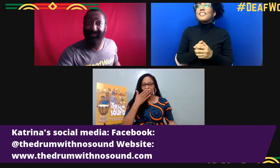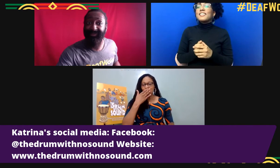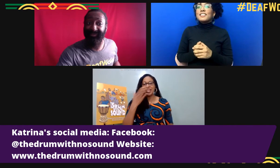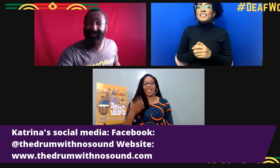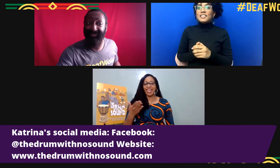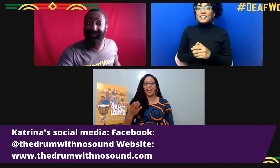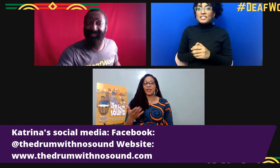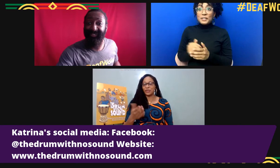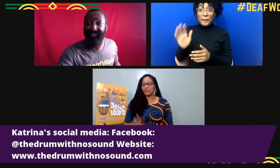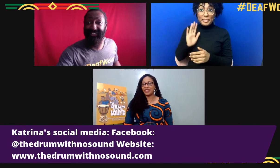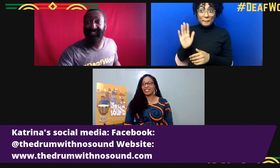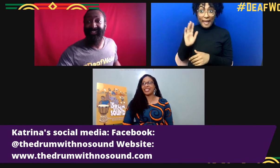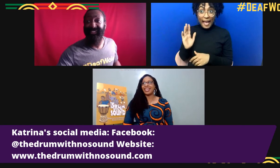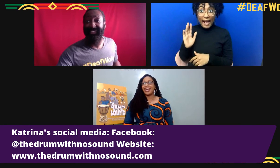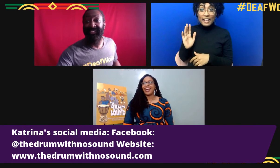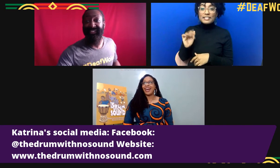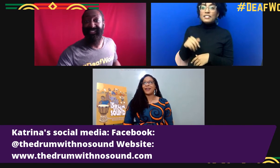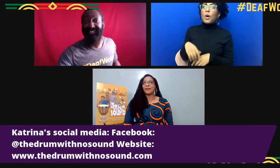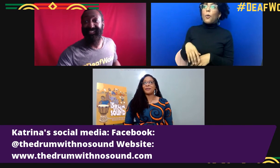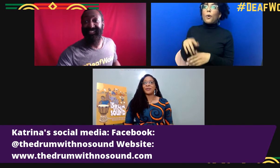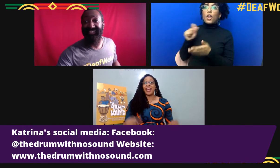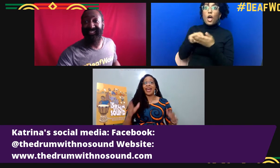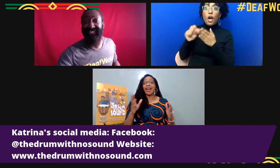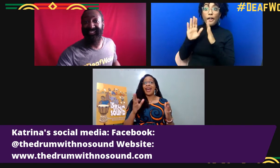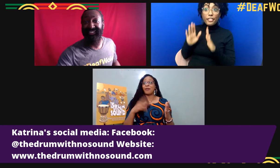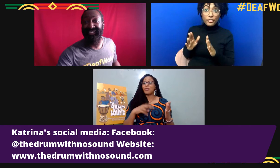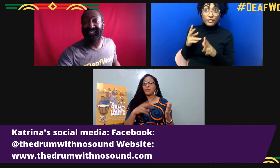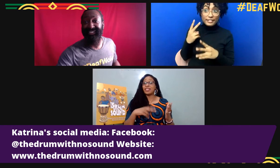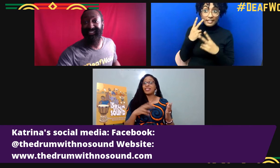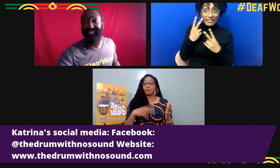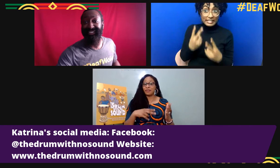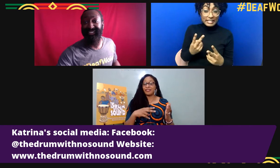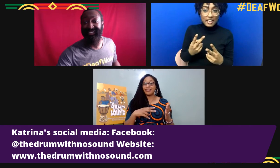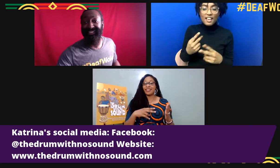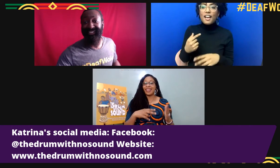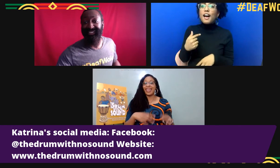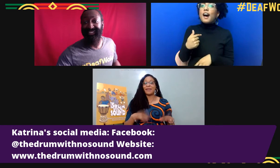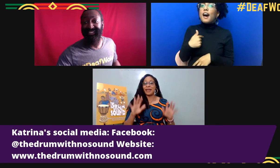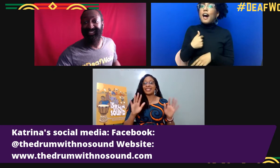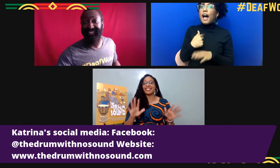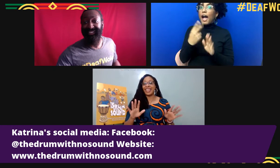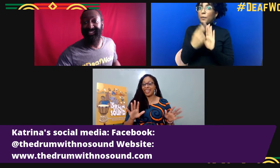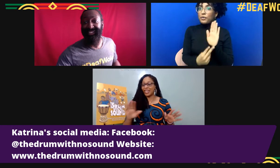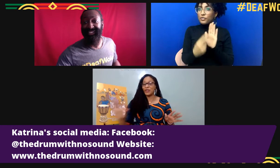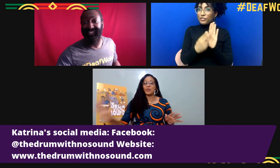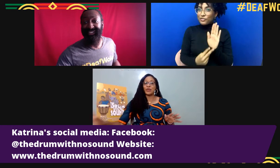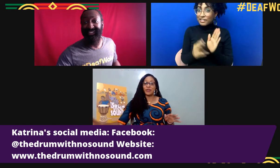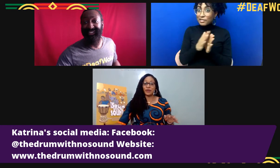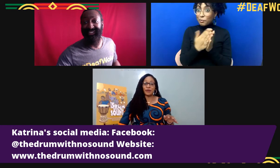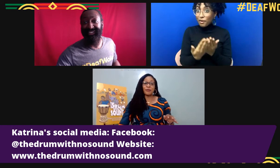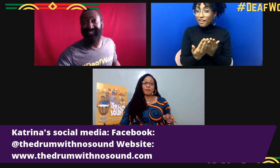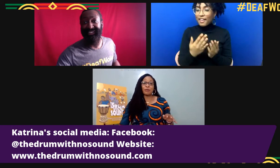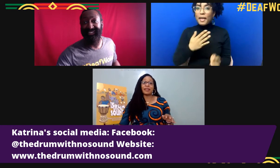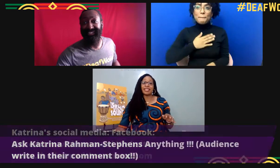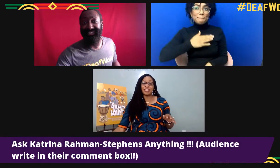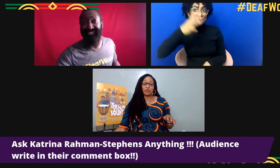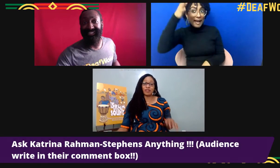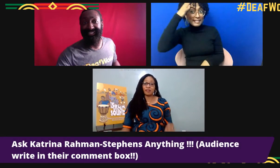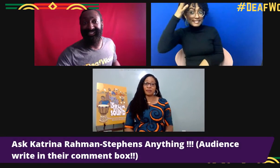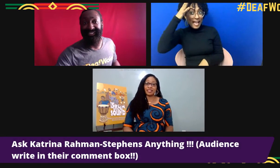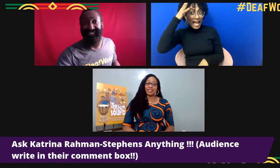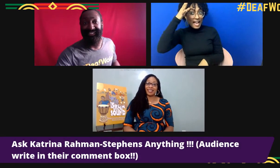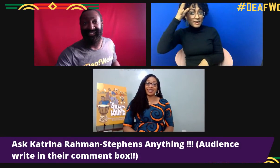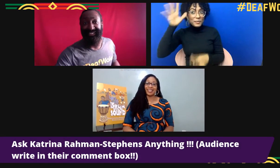when I had authors visit, I would read the book and my dad would play